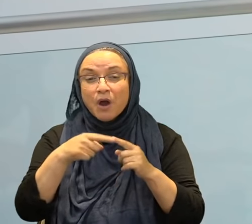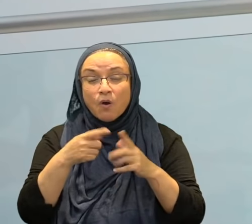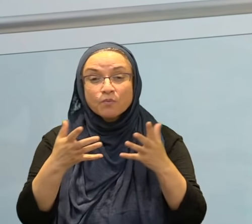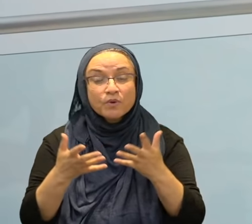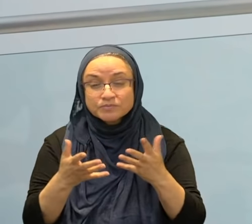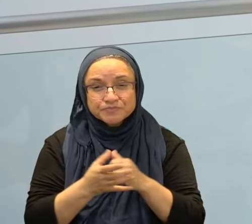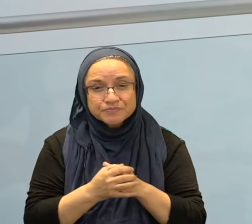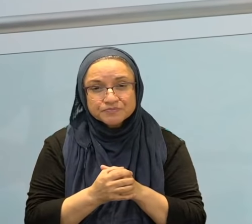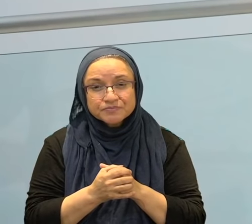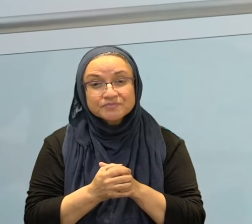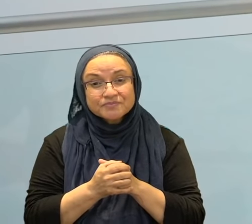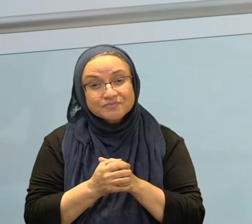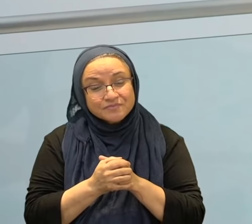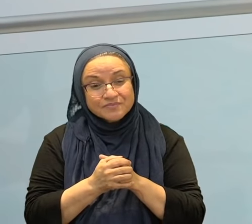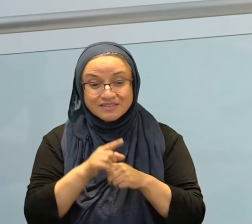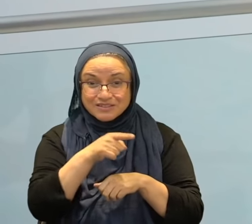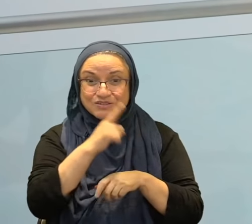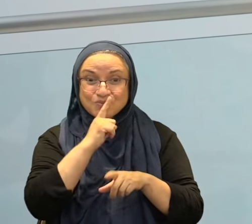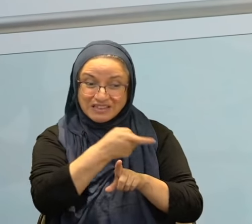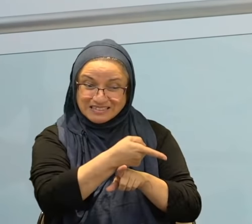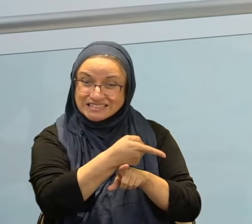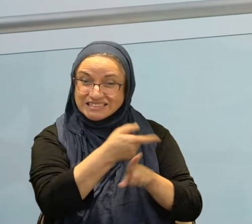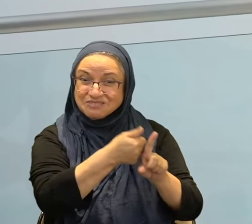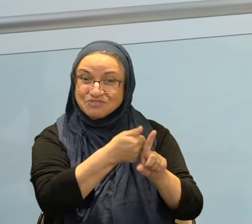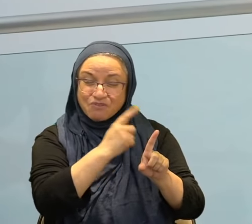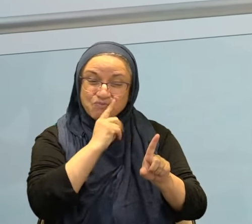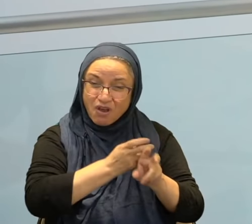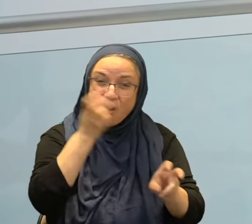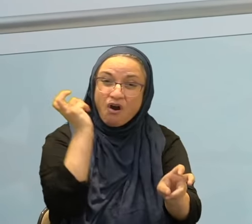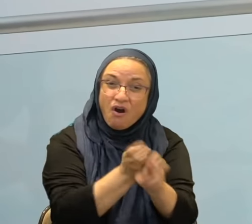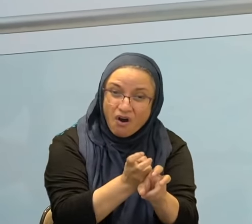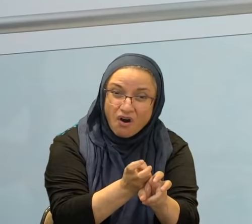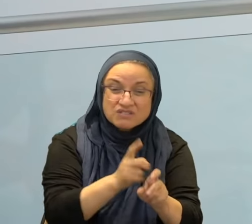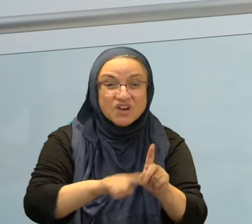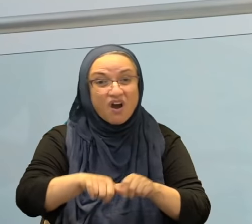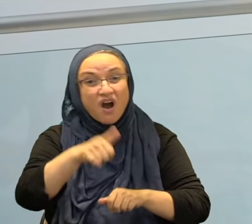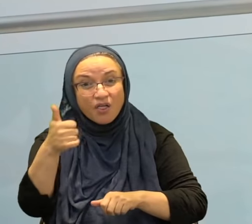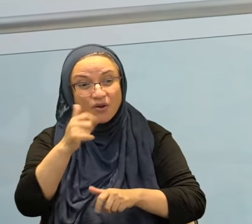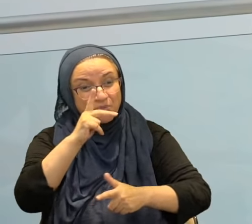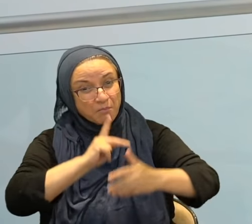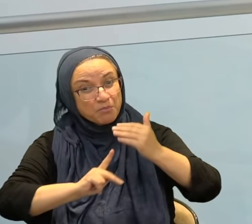that Allah subhana t tells us about in the Quran, there is that moment